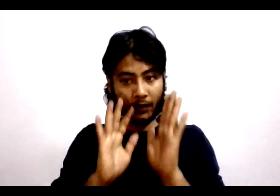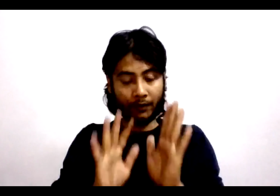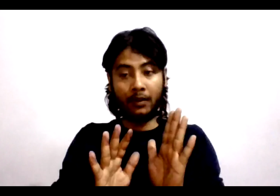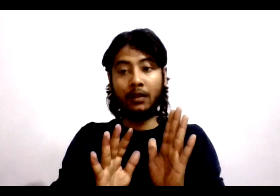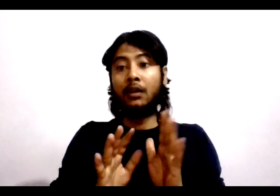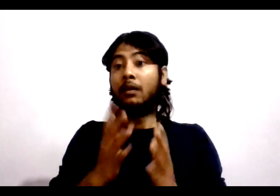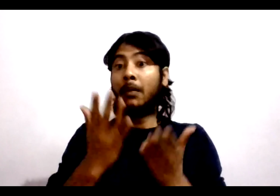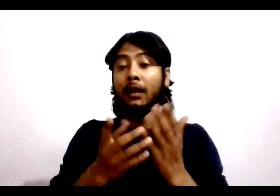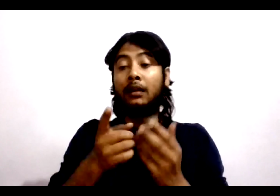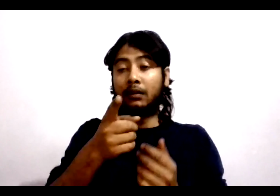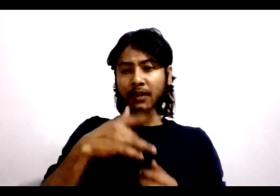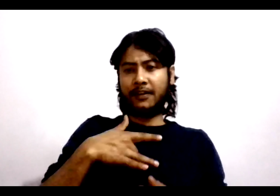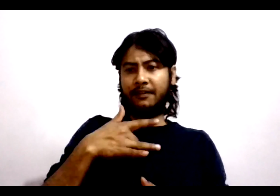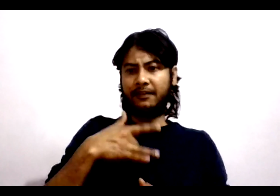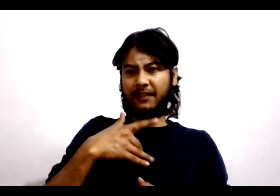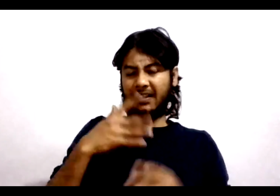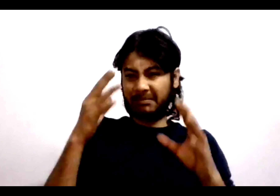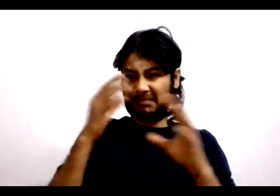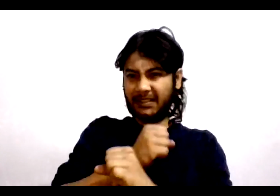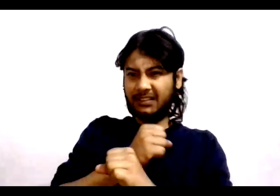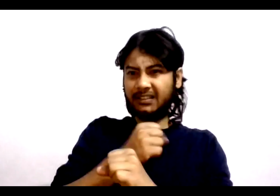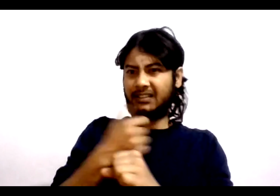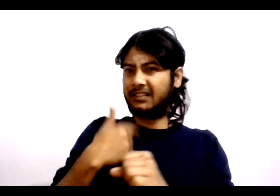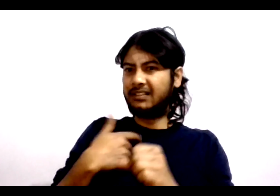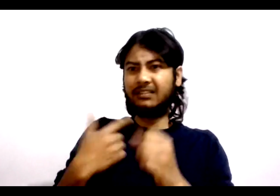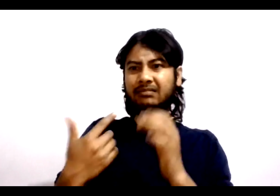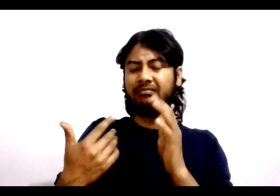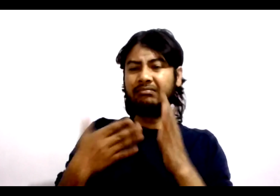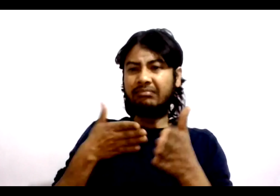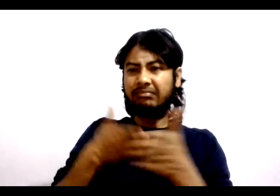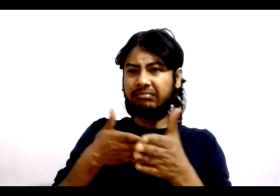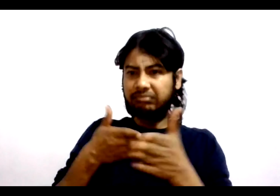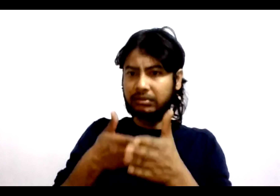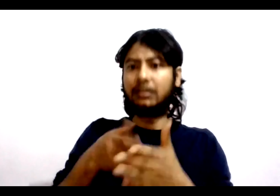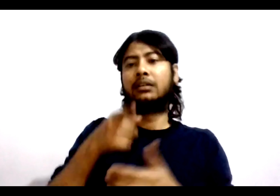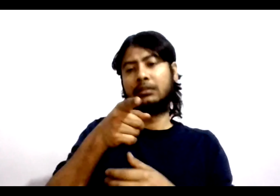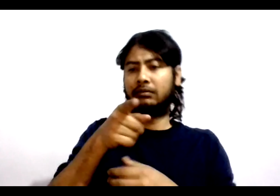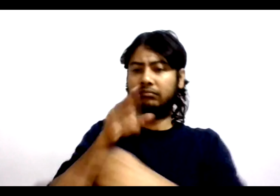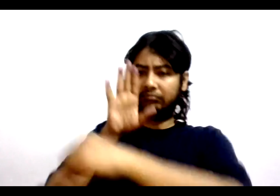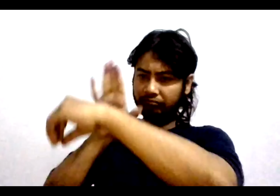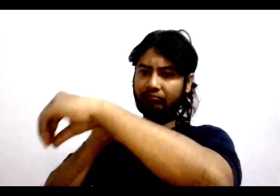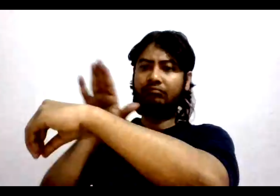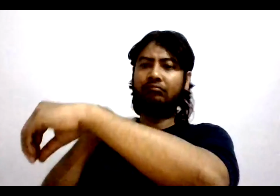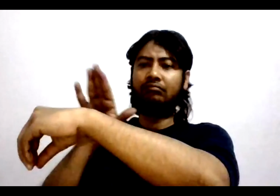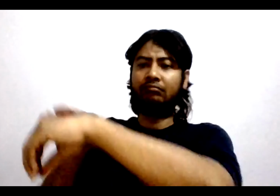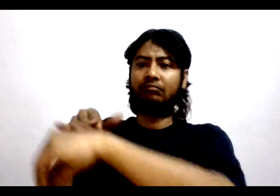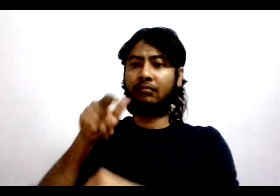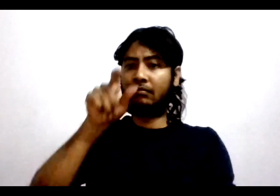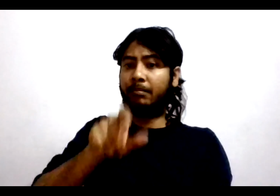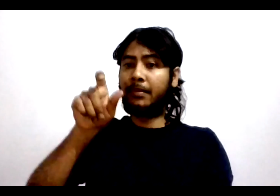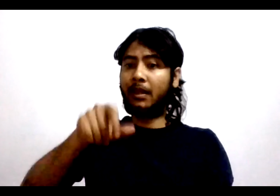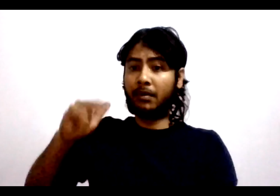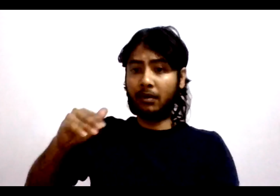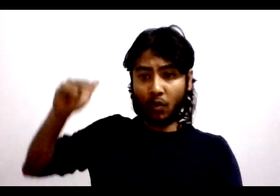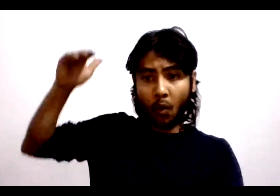that the departments or authorities need to be concerned about, and they should cater to their needs as